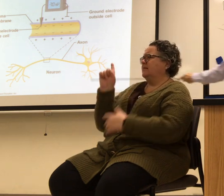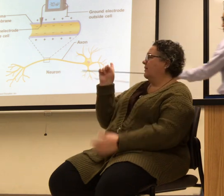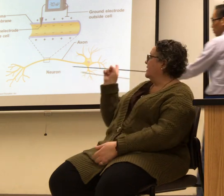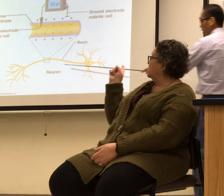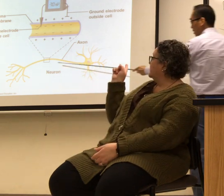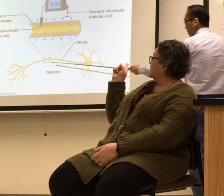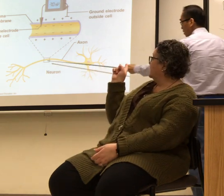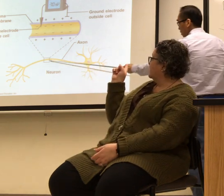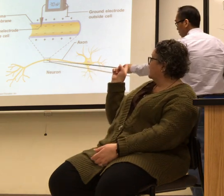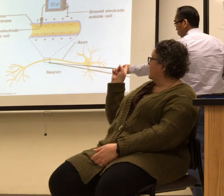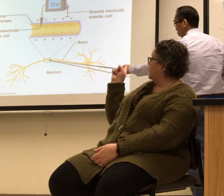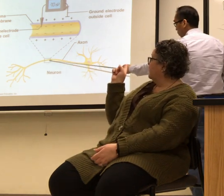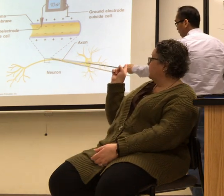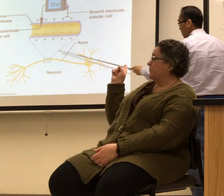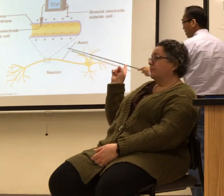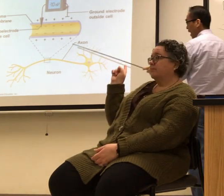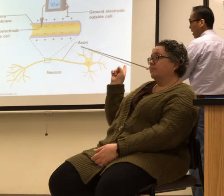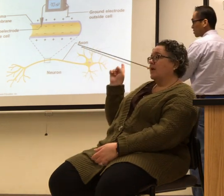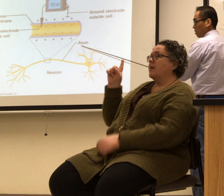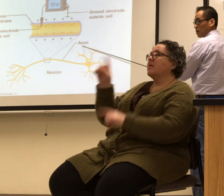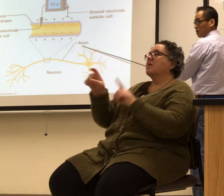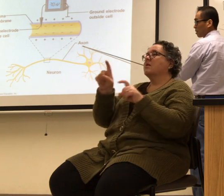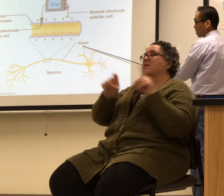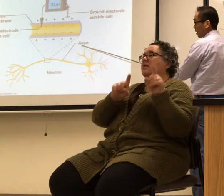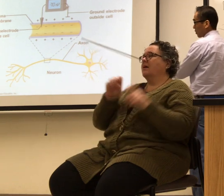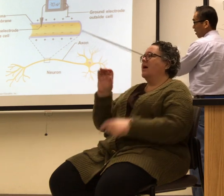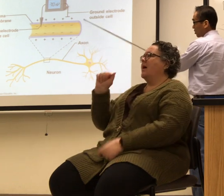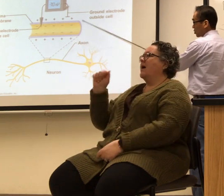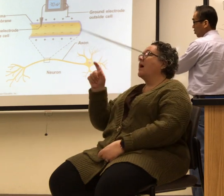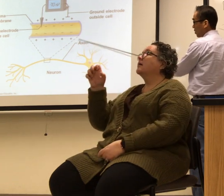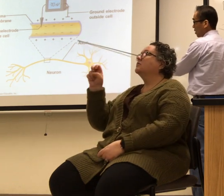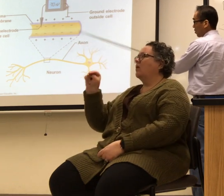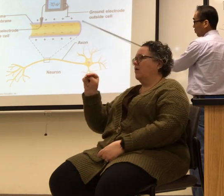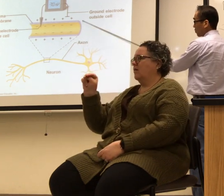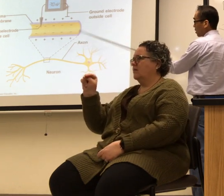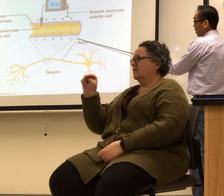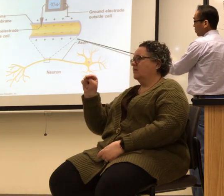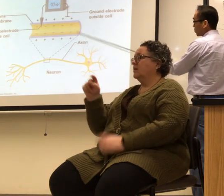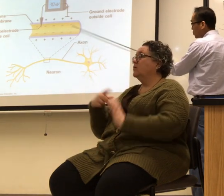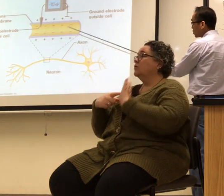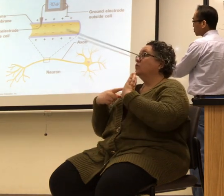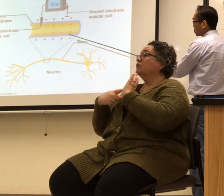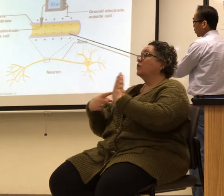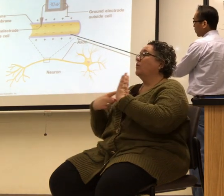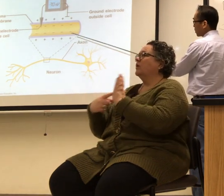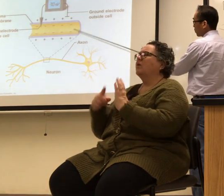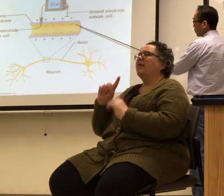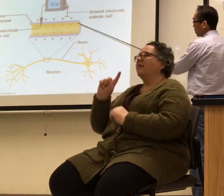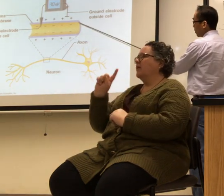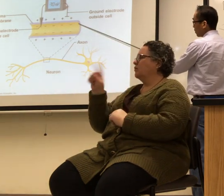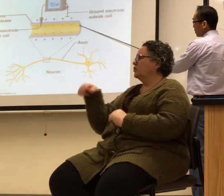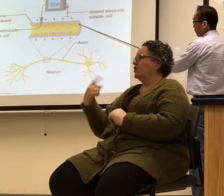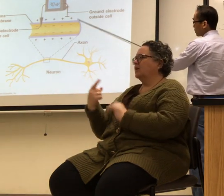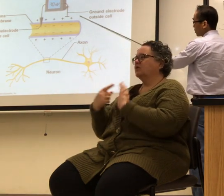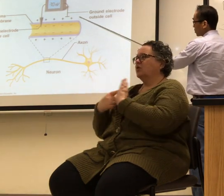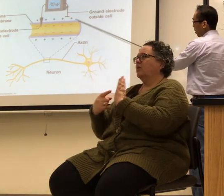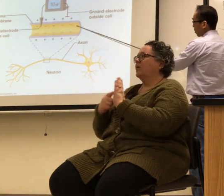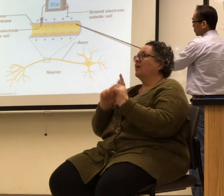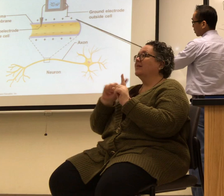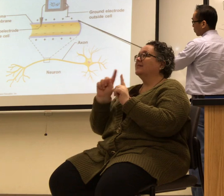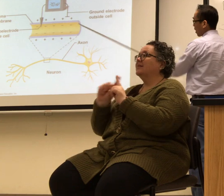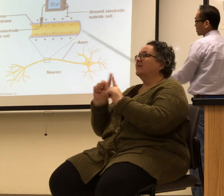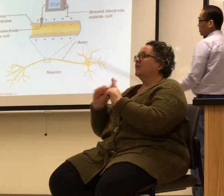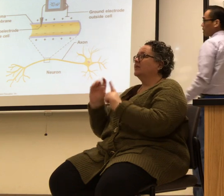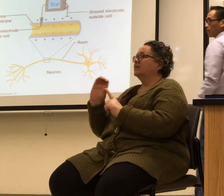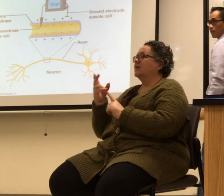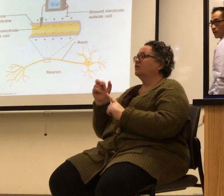this that they're kind of probing. It's the axon. And they're kind of showing you, they're just showing you the difference in